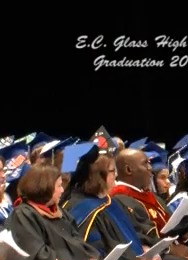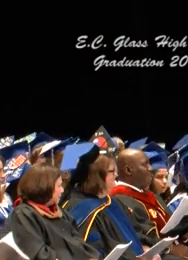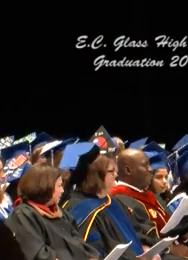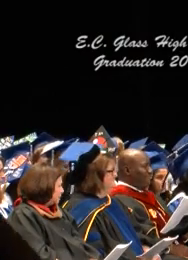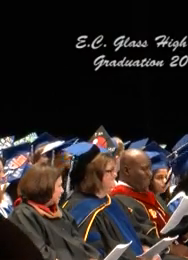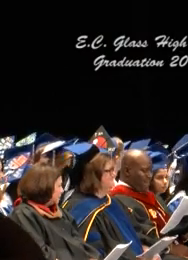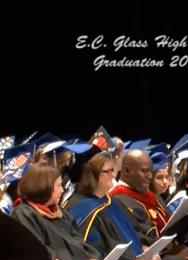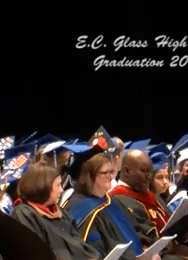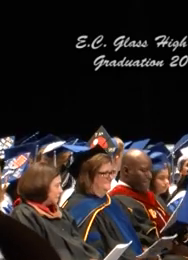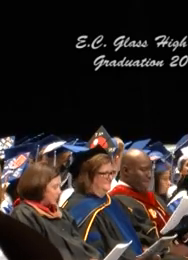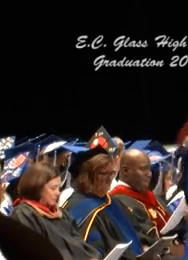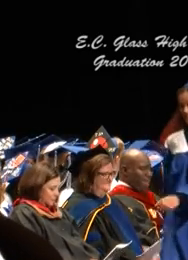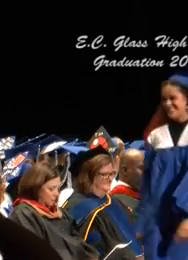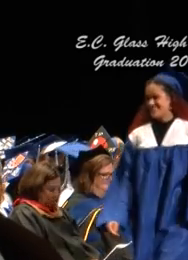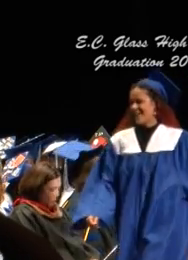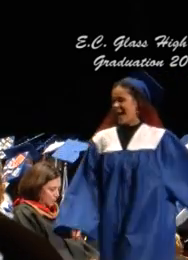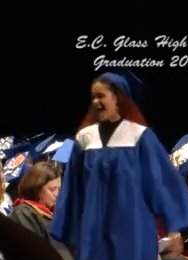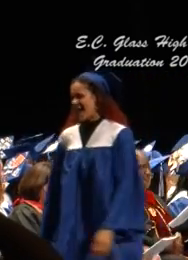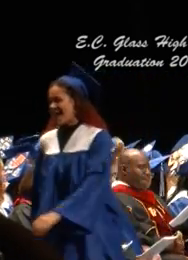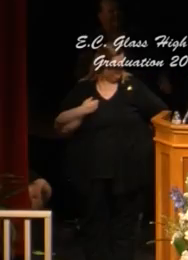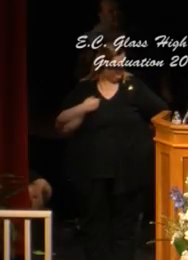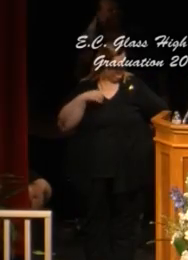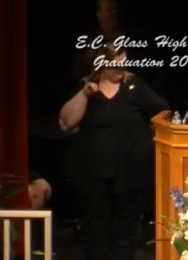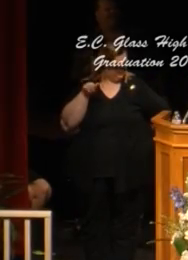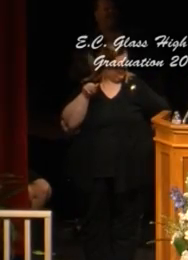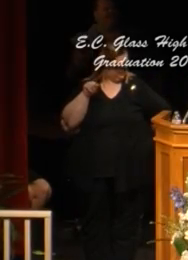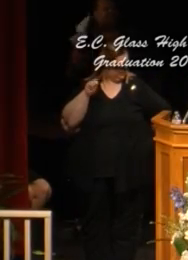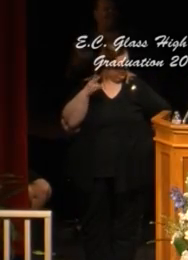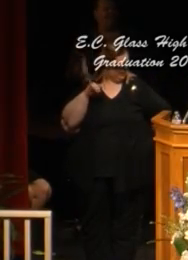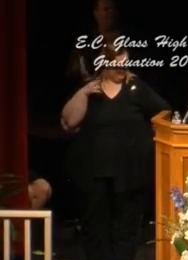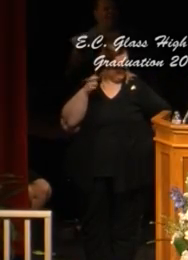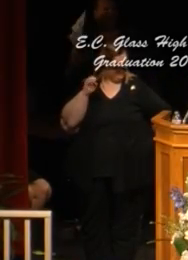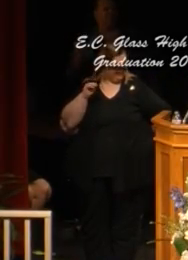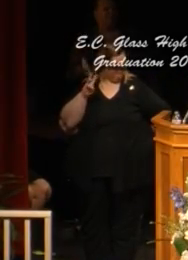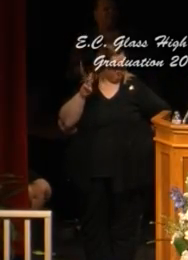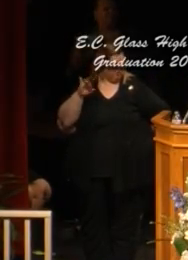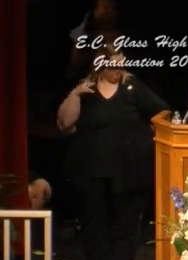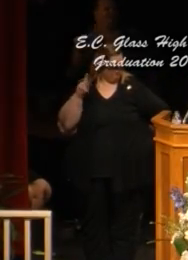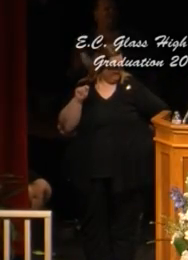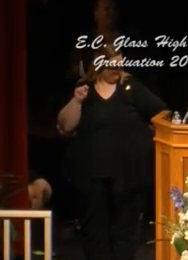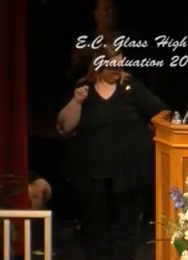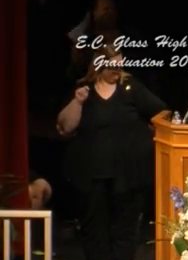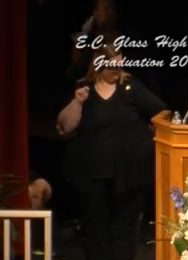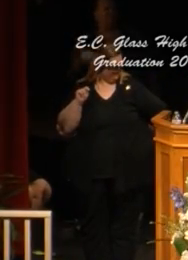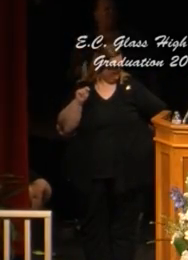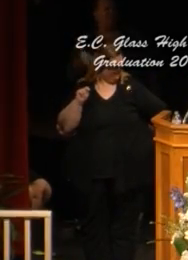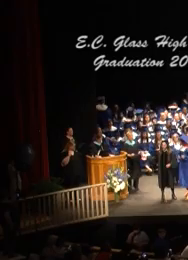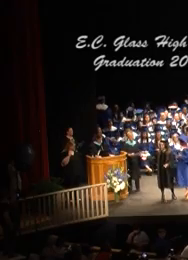Shaheem Leon Wright.